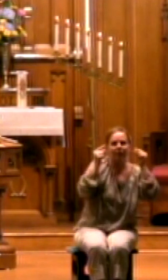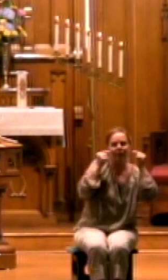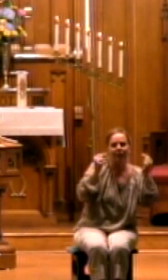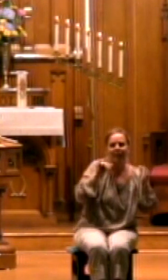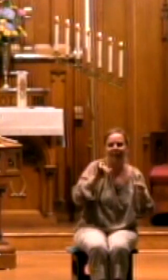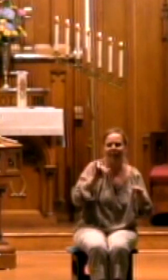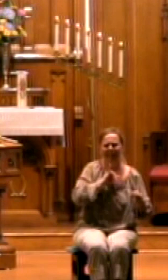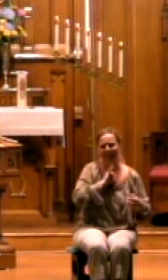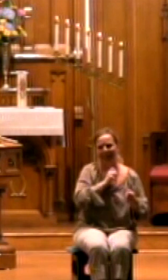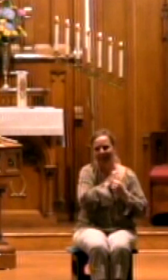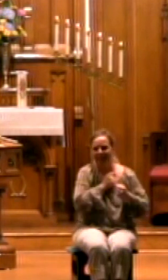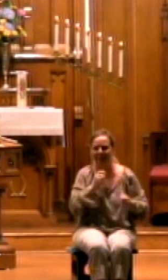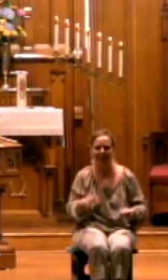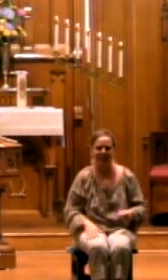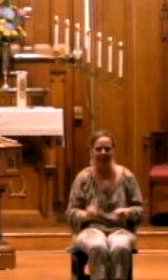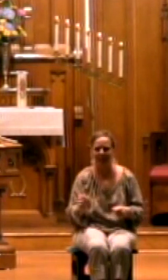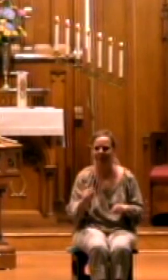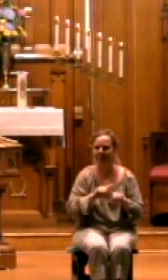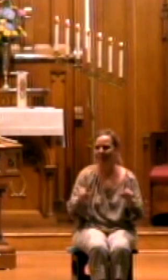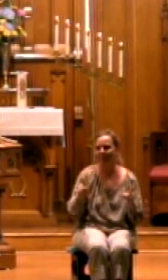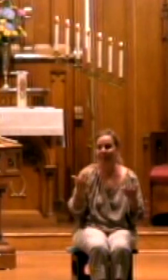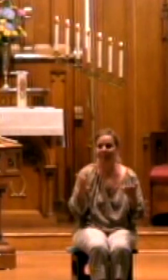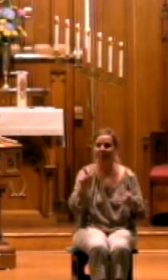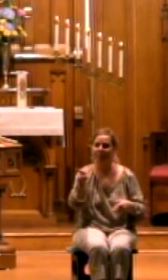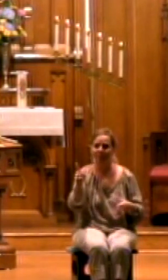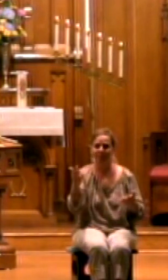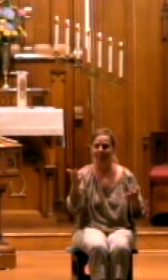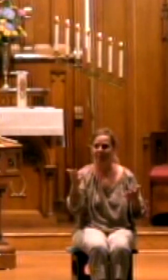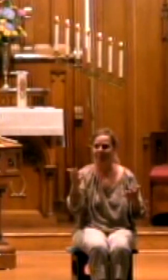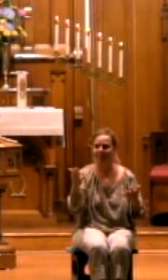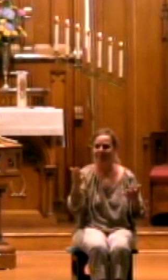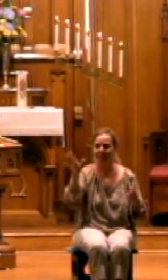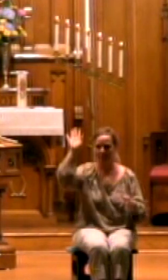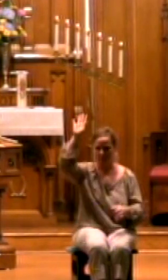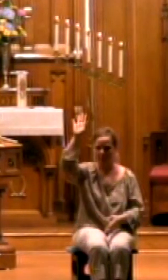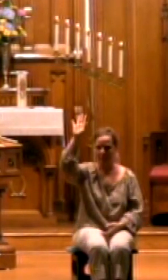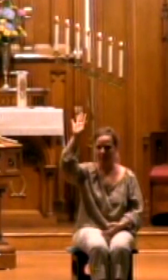guy, and I don't love cats, but you might. I don't know. Is anybody a cat lover here?